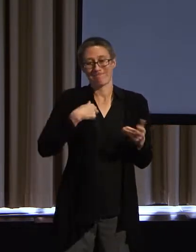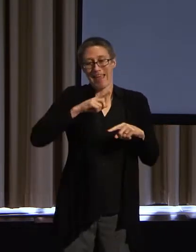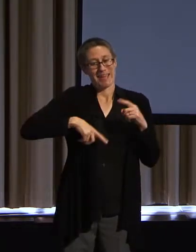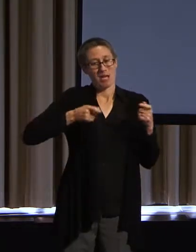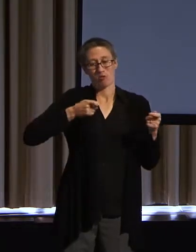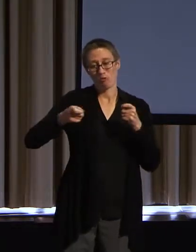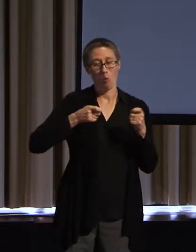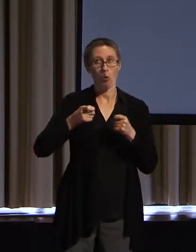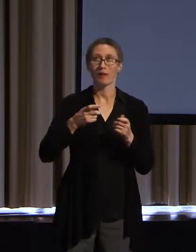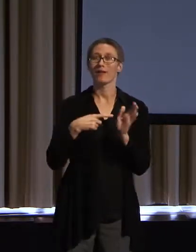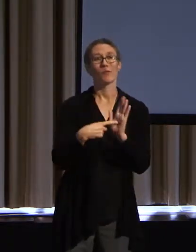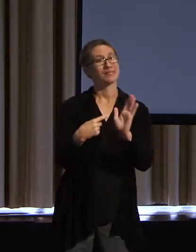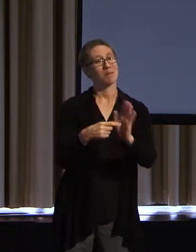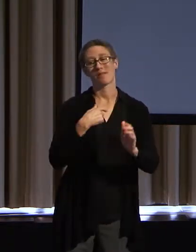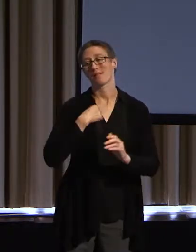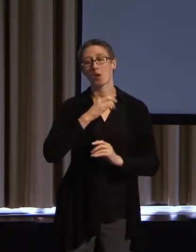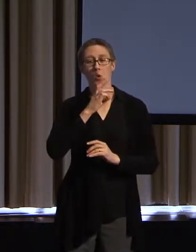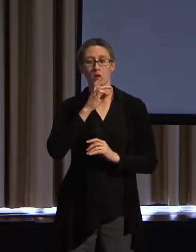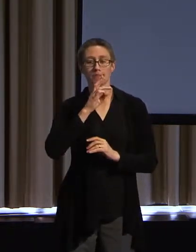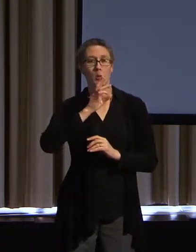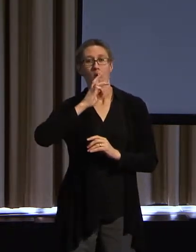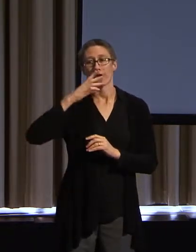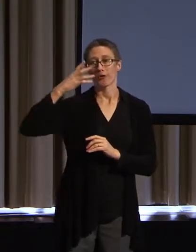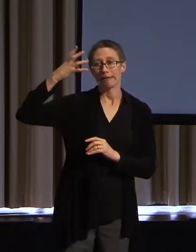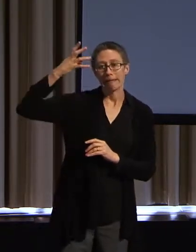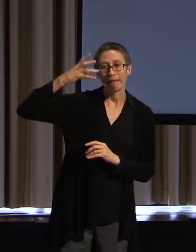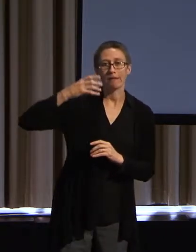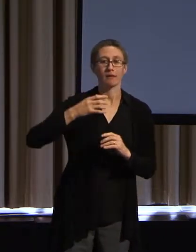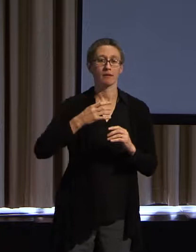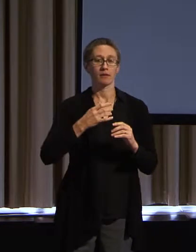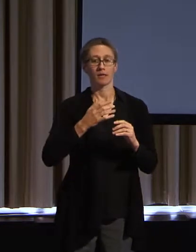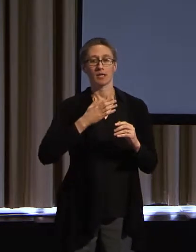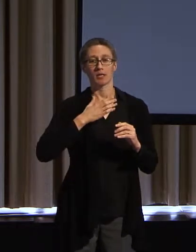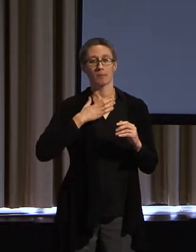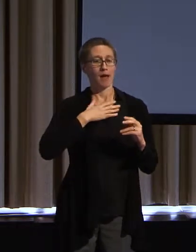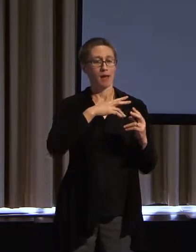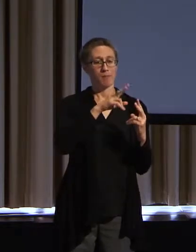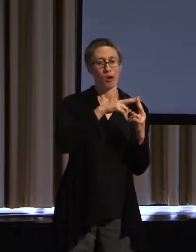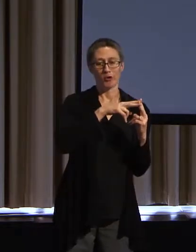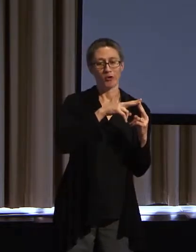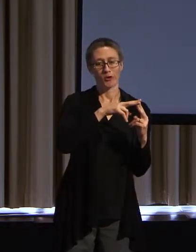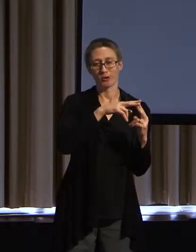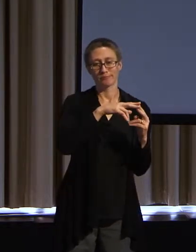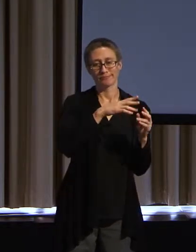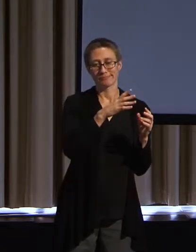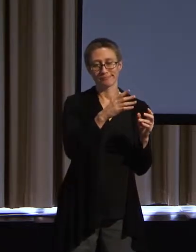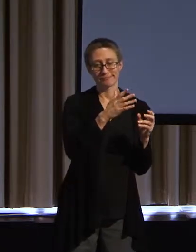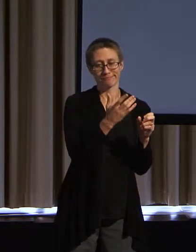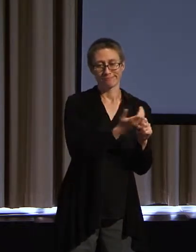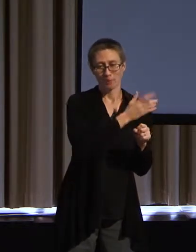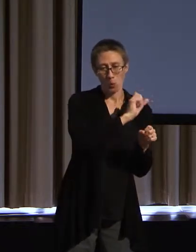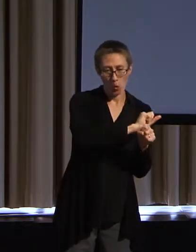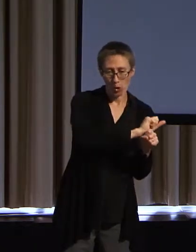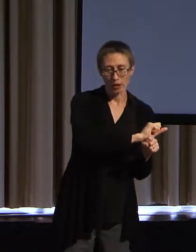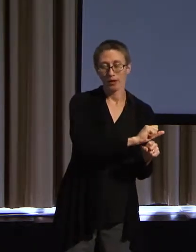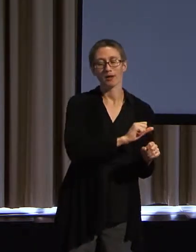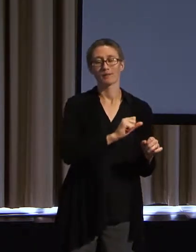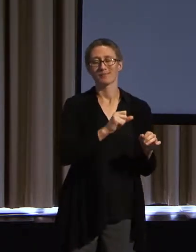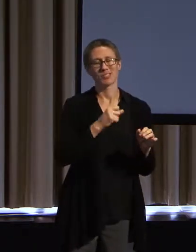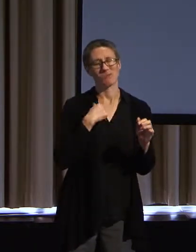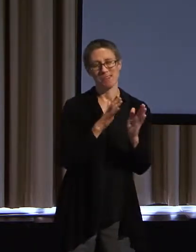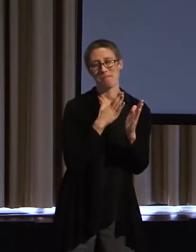in, my partner got laid off from work, so like big life things. And I describe how I navigated these